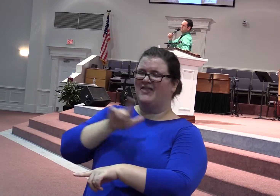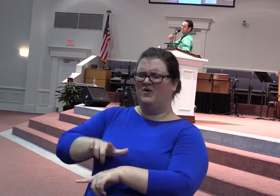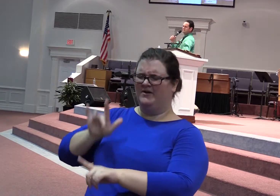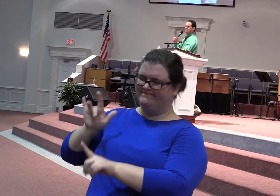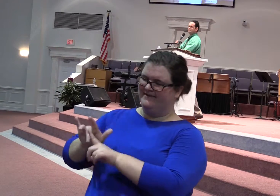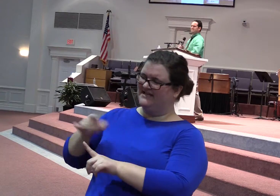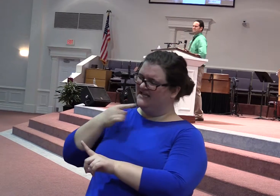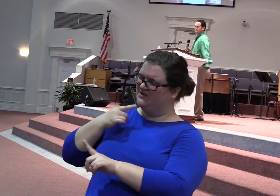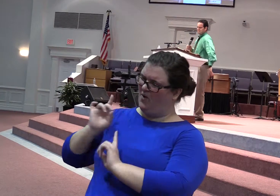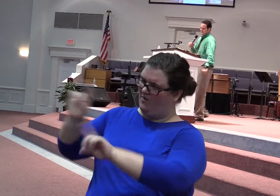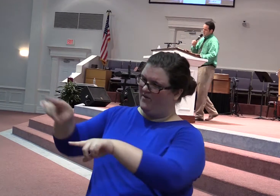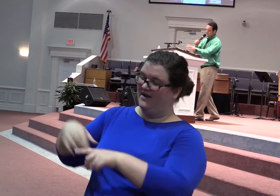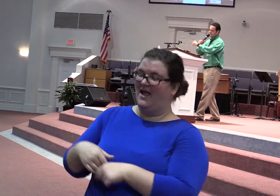prophet